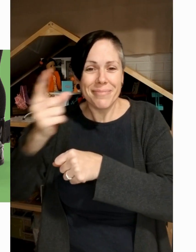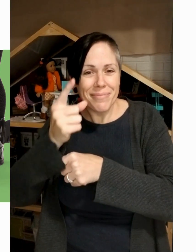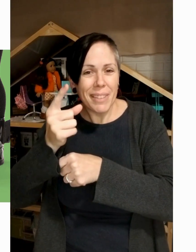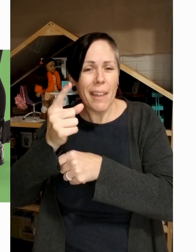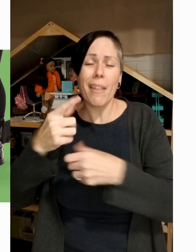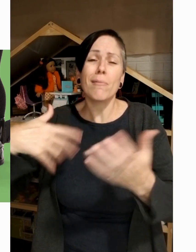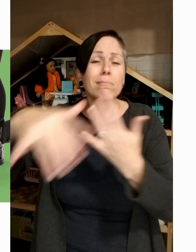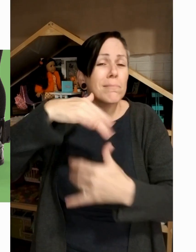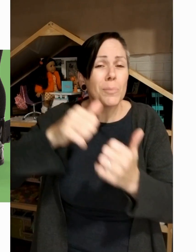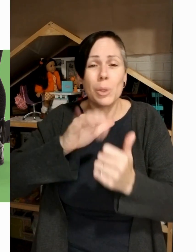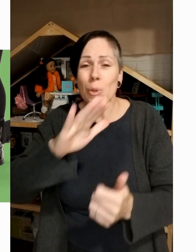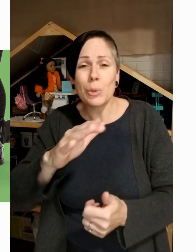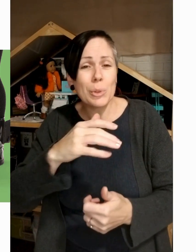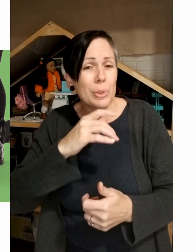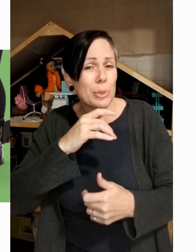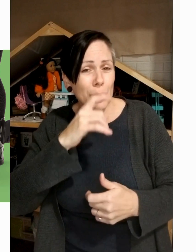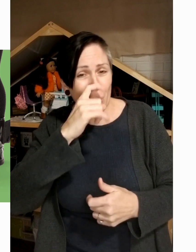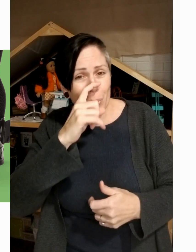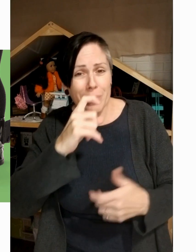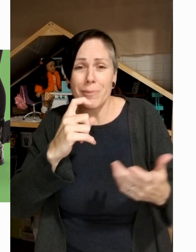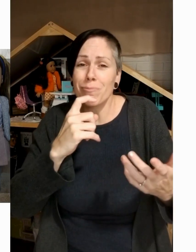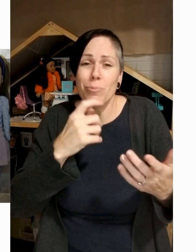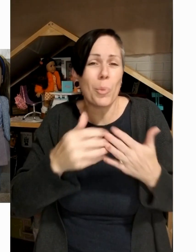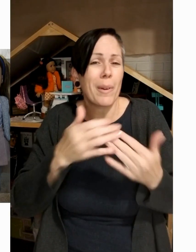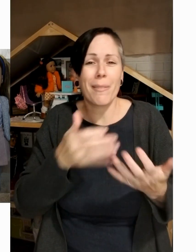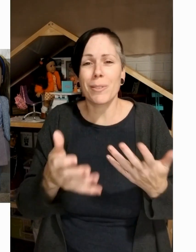new year, and that you're taking some